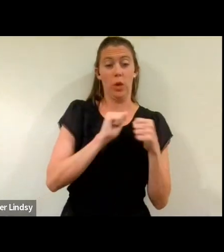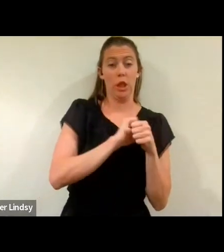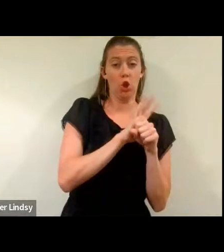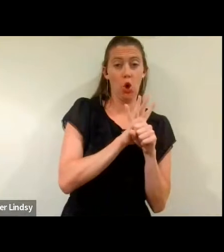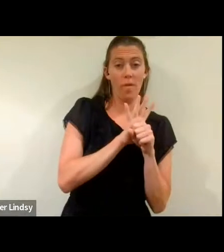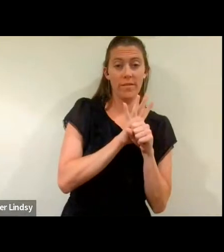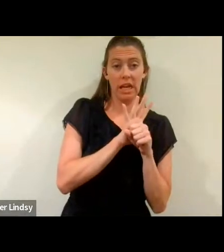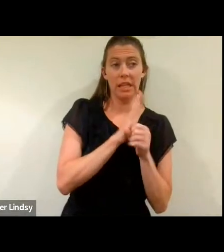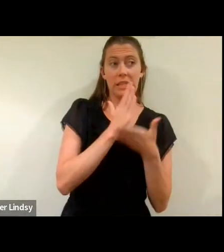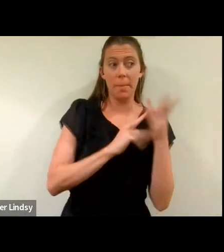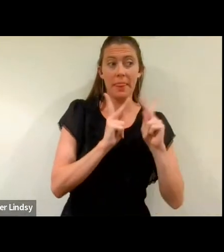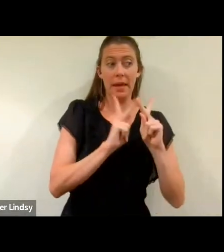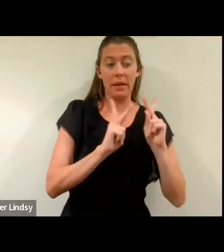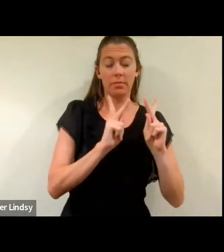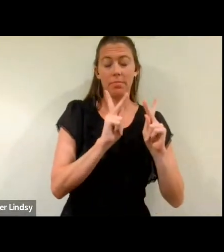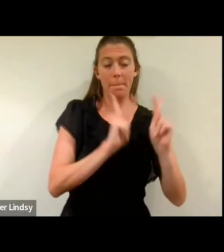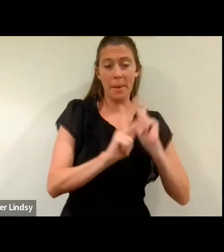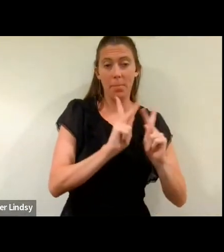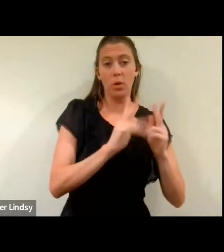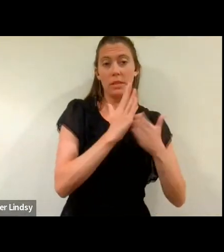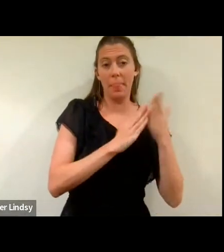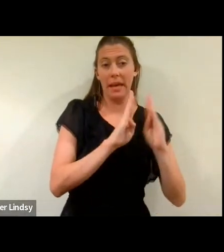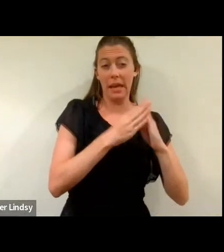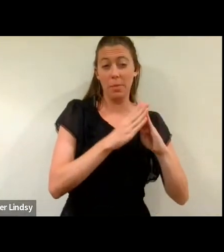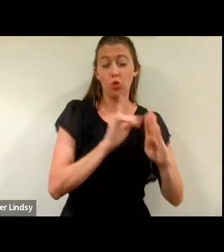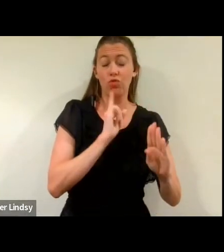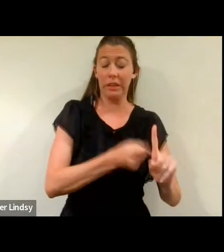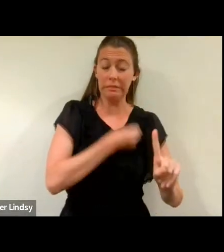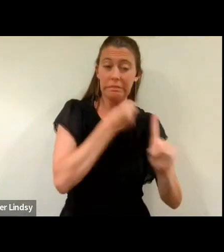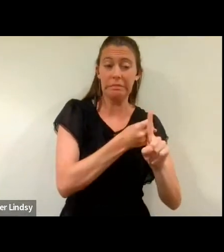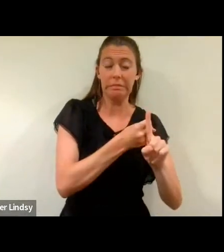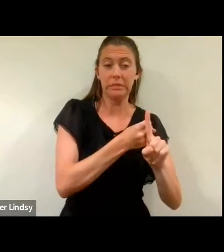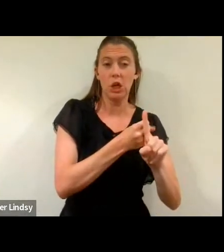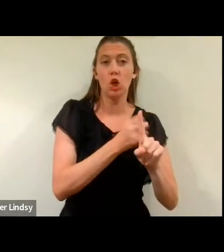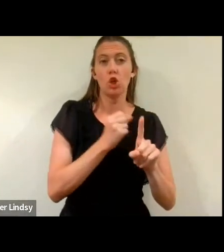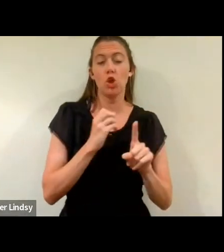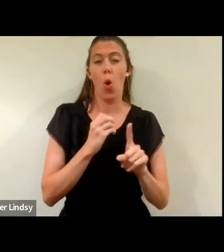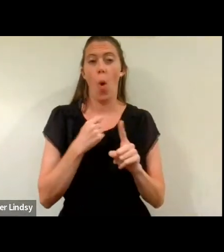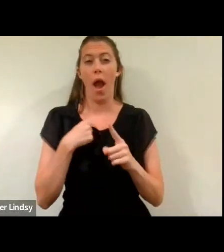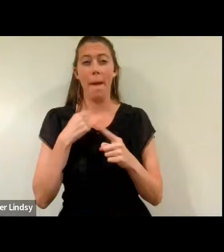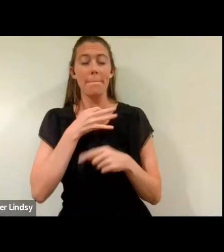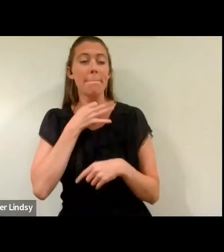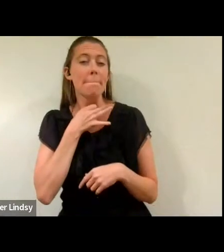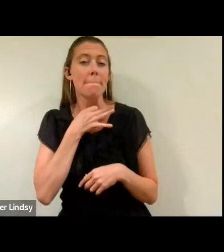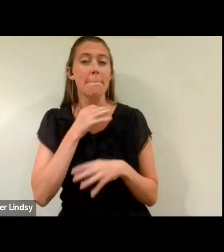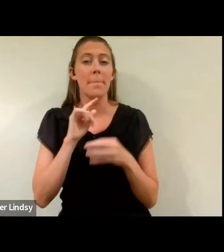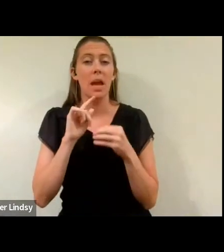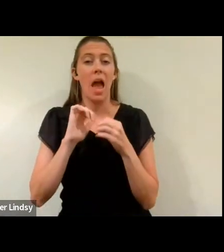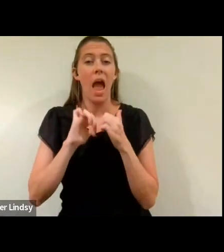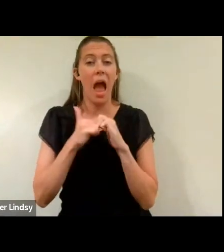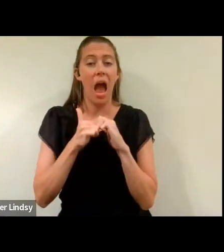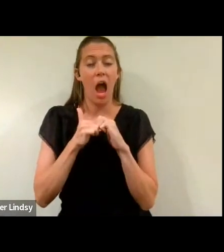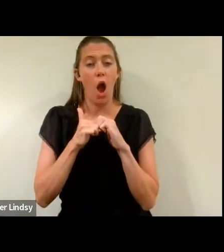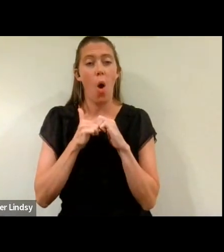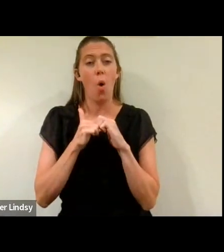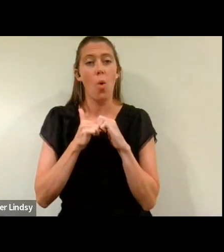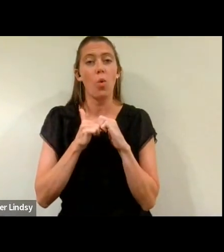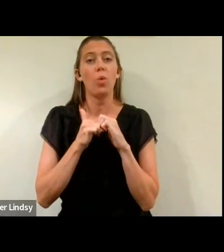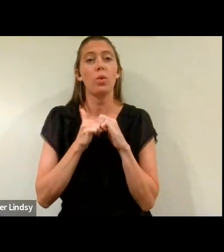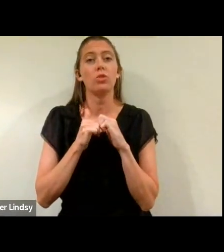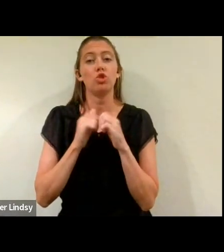be reached? And obviously I'm asking because Umoja is one of those groups. So what is the